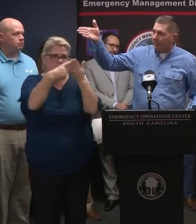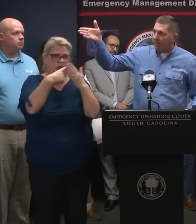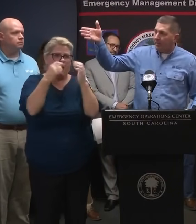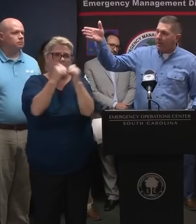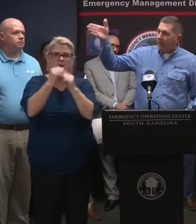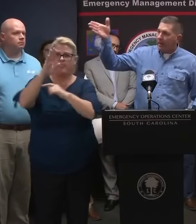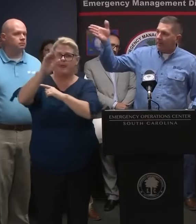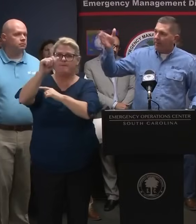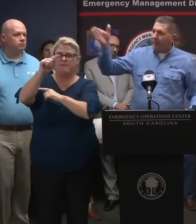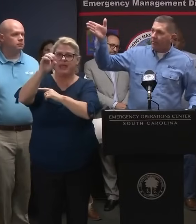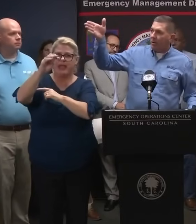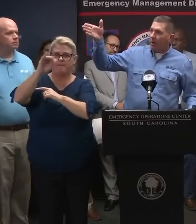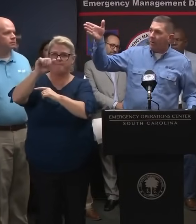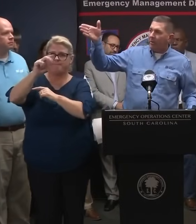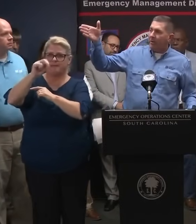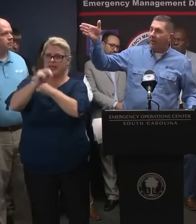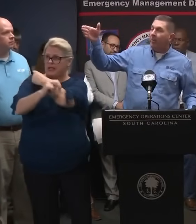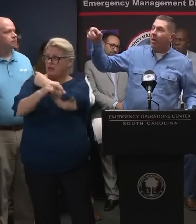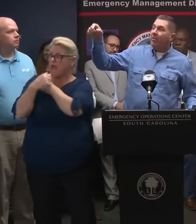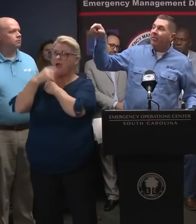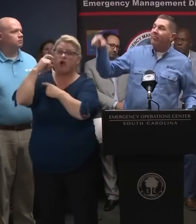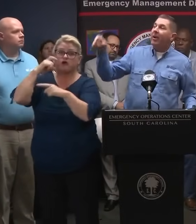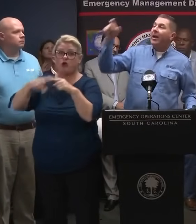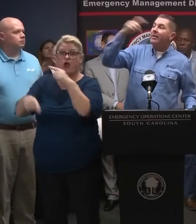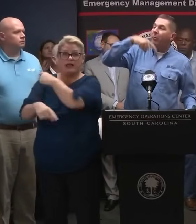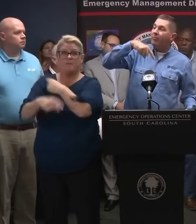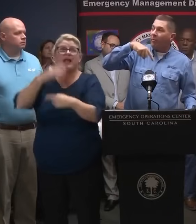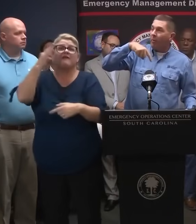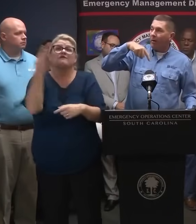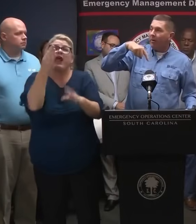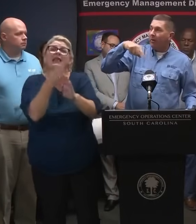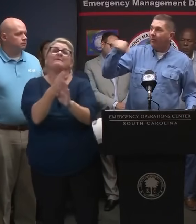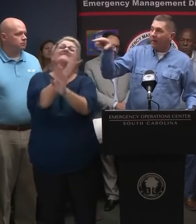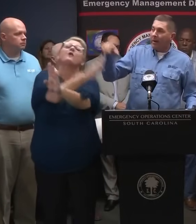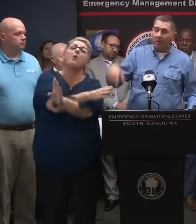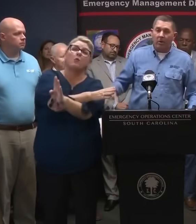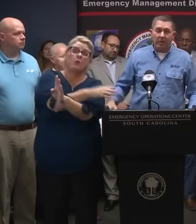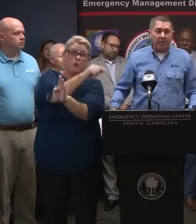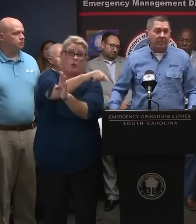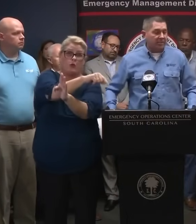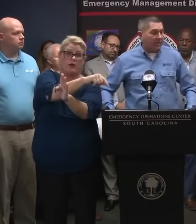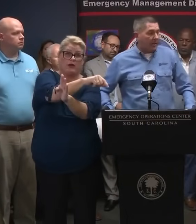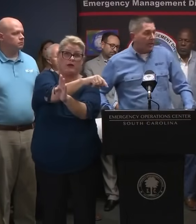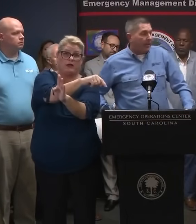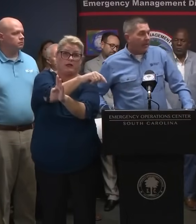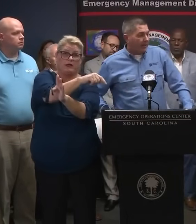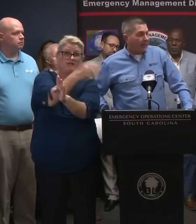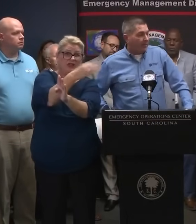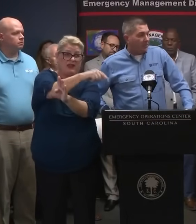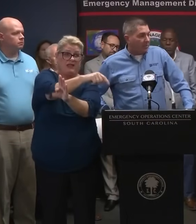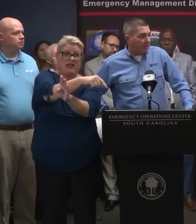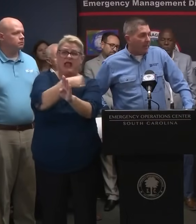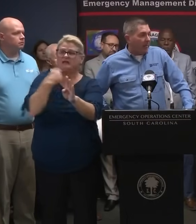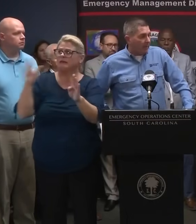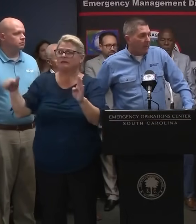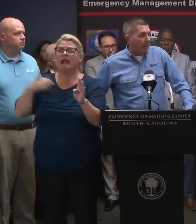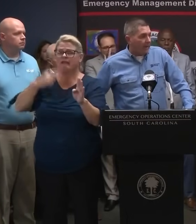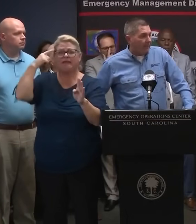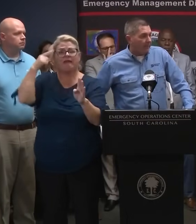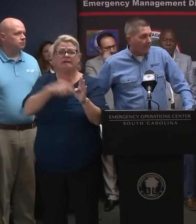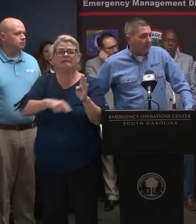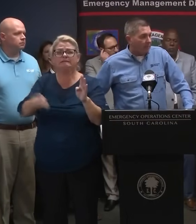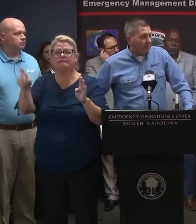Mr. Bateman. I had my first call with him the Friday before, when I called him and said, hey, I think this one's coming.